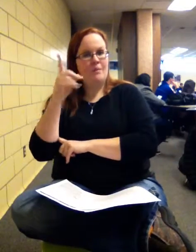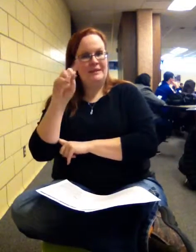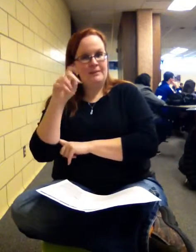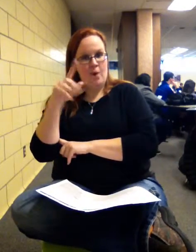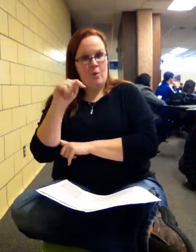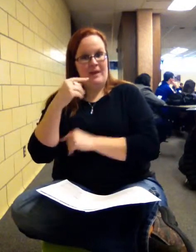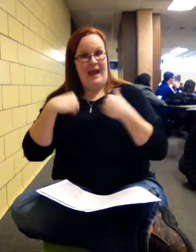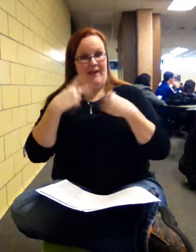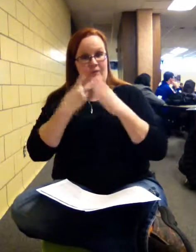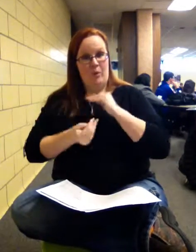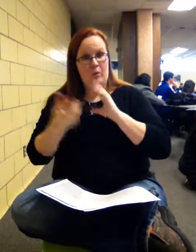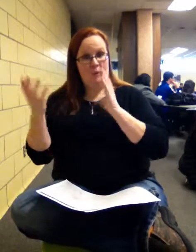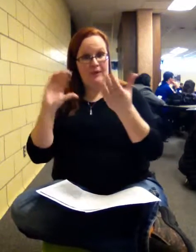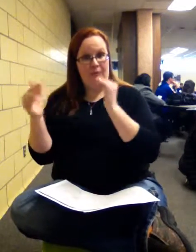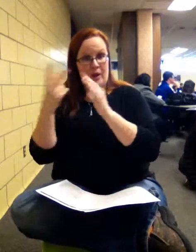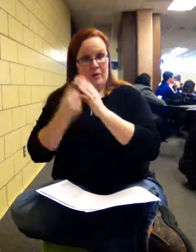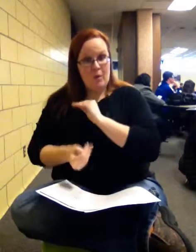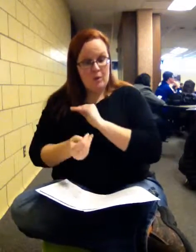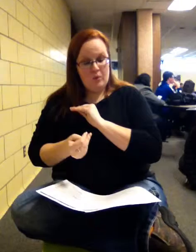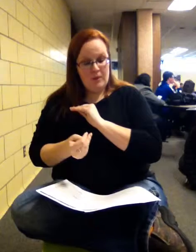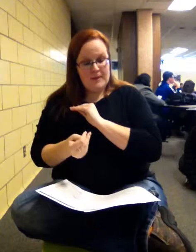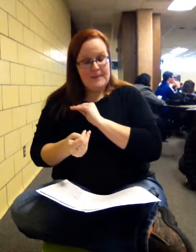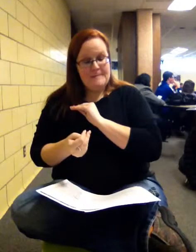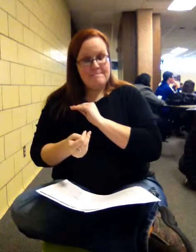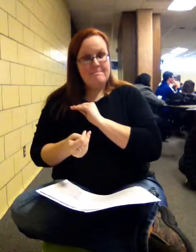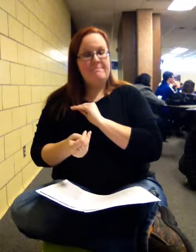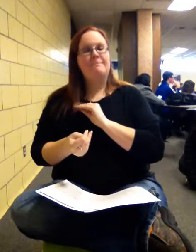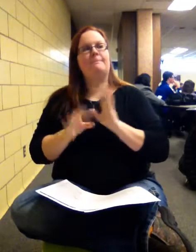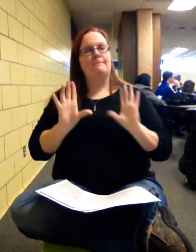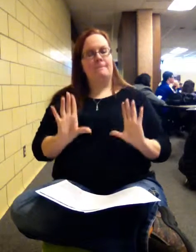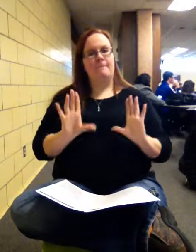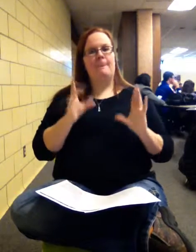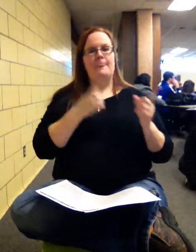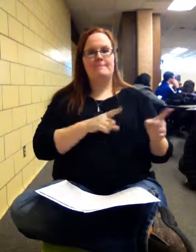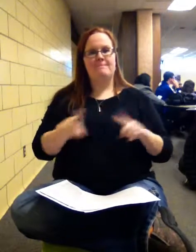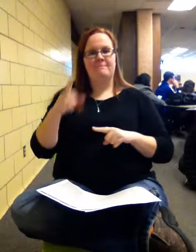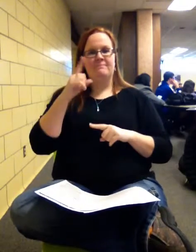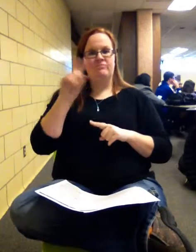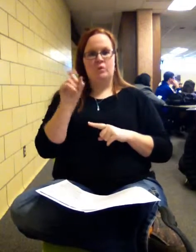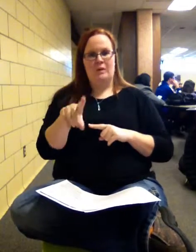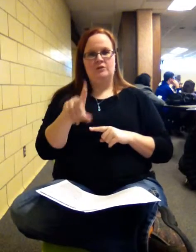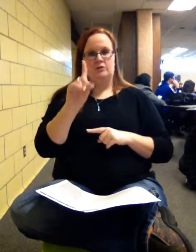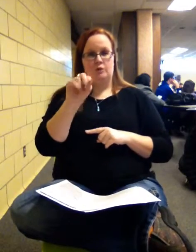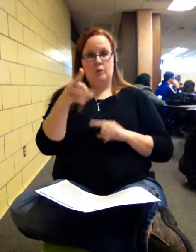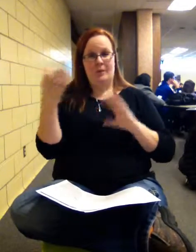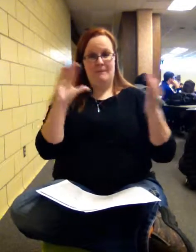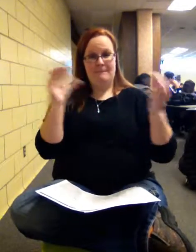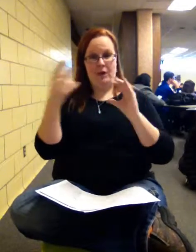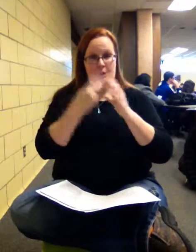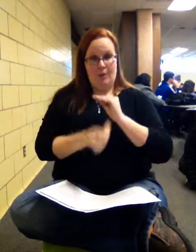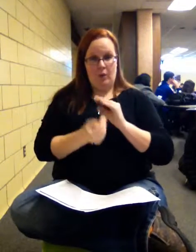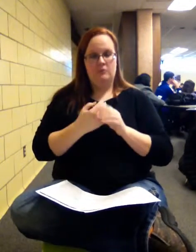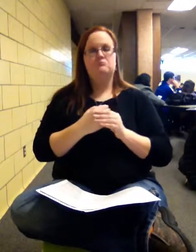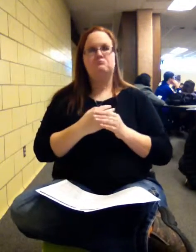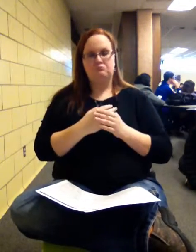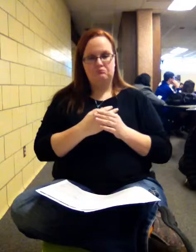the PP and the net fixed income? Well, here's what's going to happen, because the question was, do you compare both? Well, here's what's going to